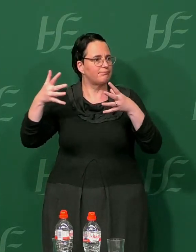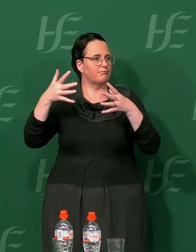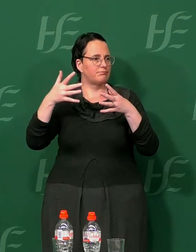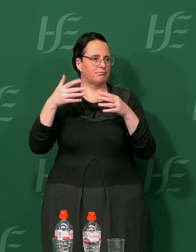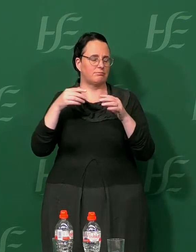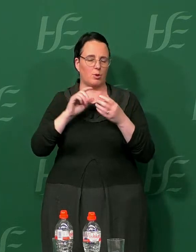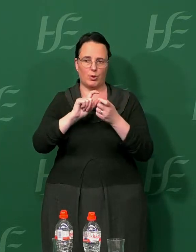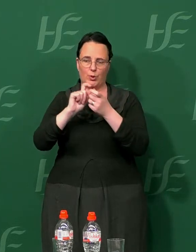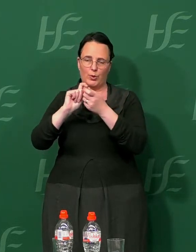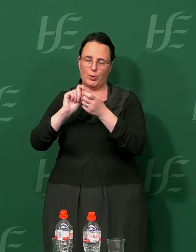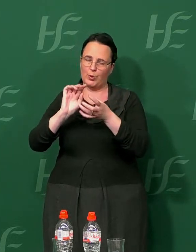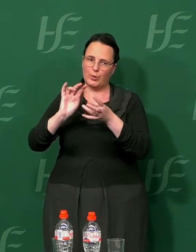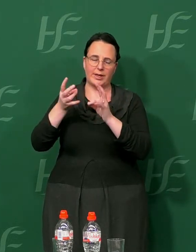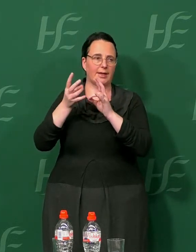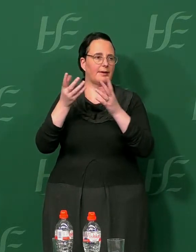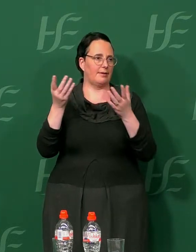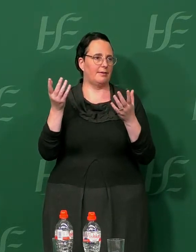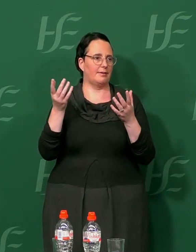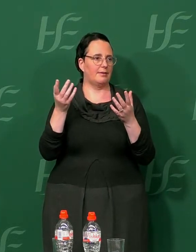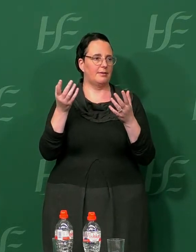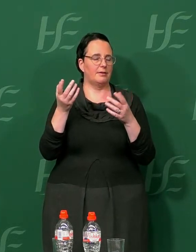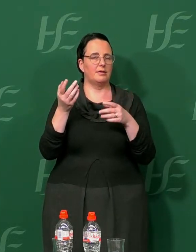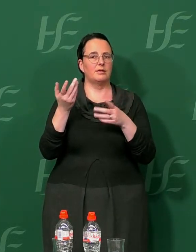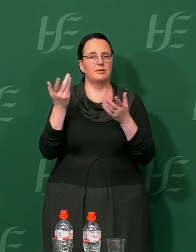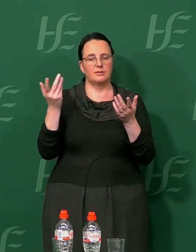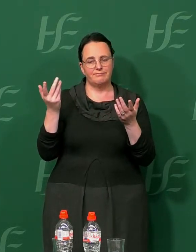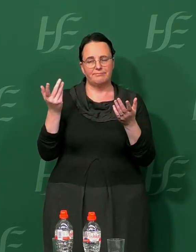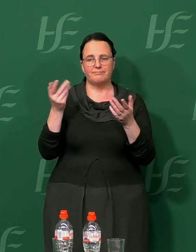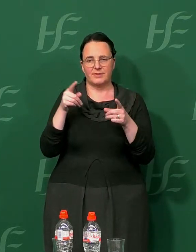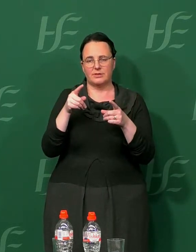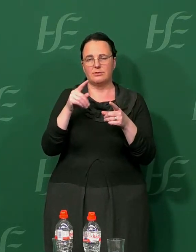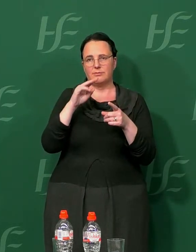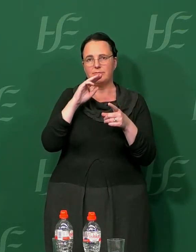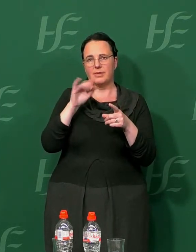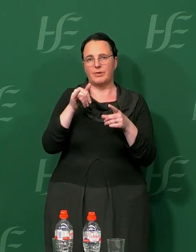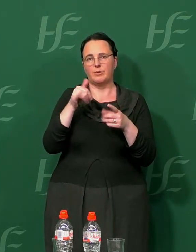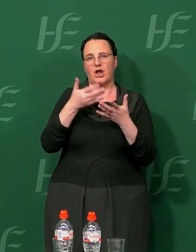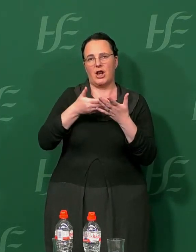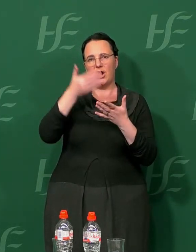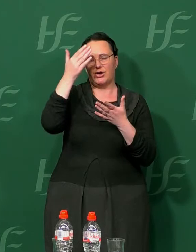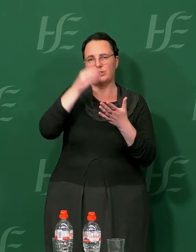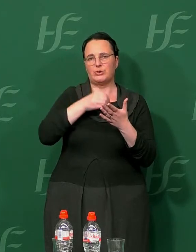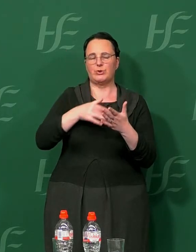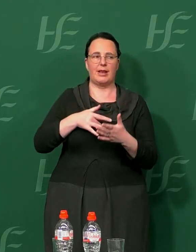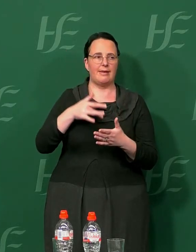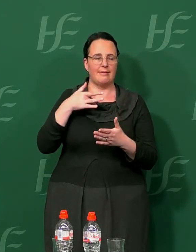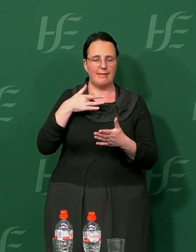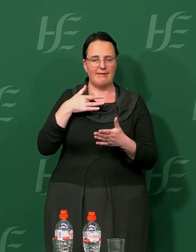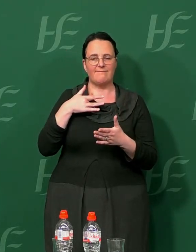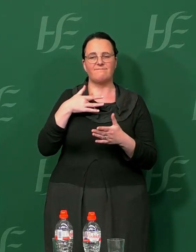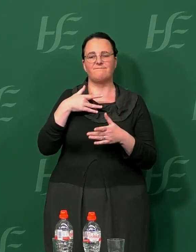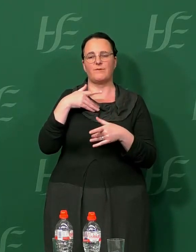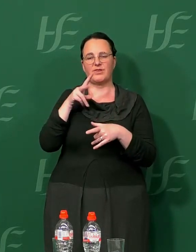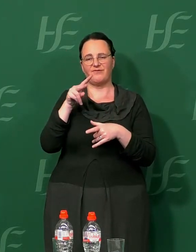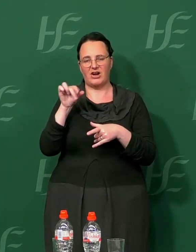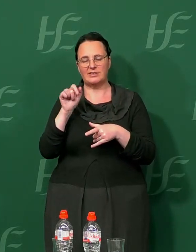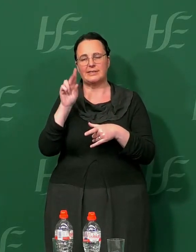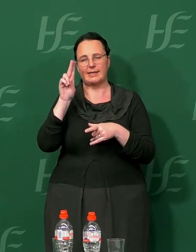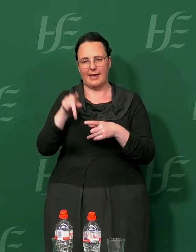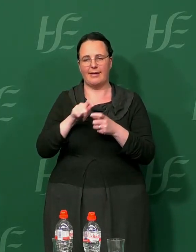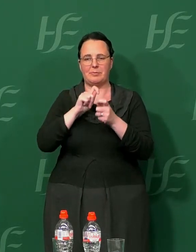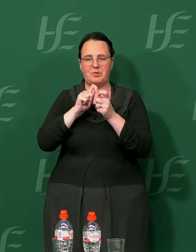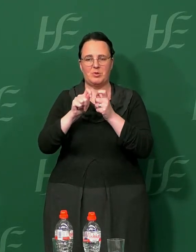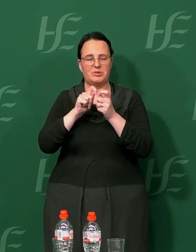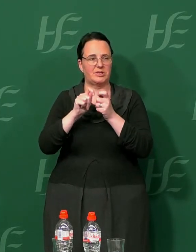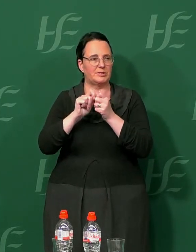needed. So it may well be that we're learning to live with a virus that can mutate, but we're